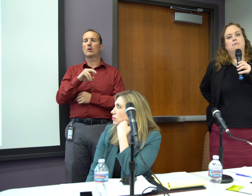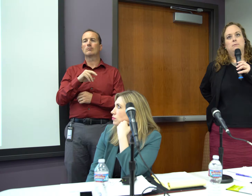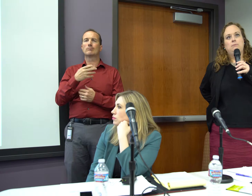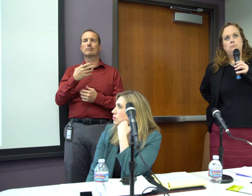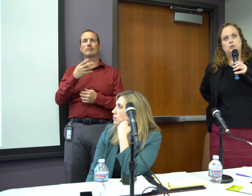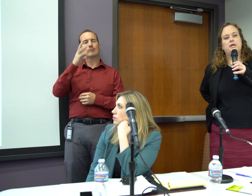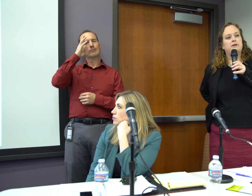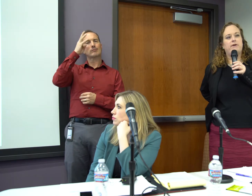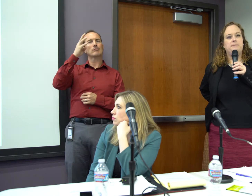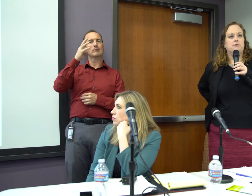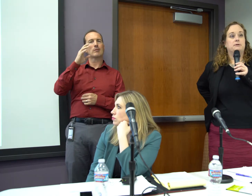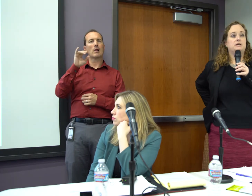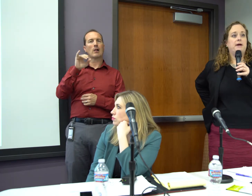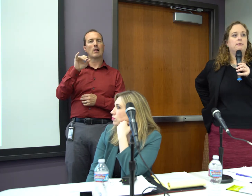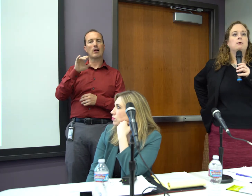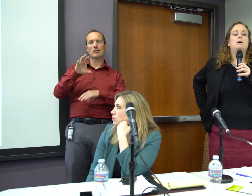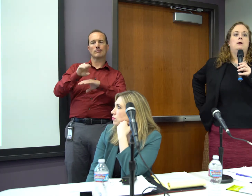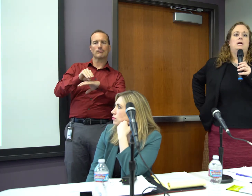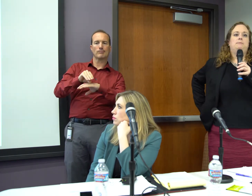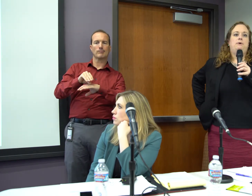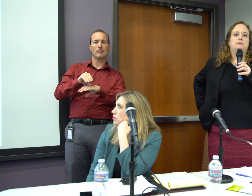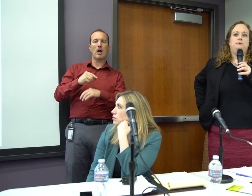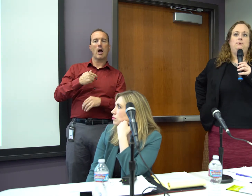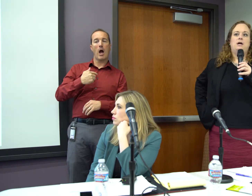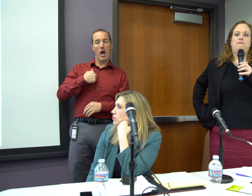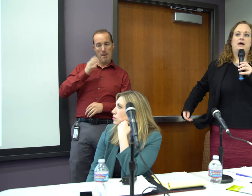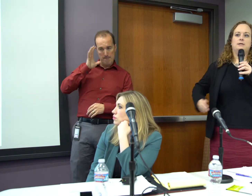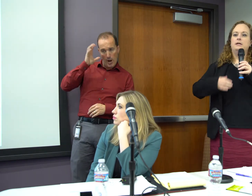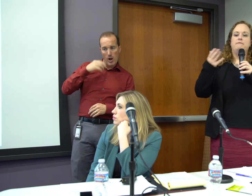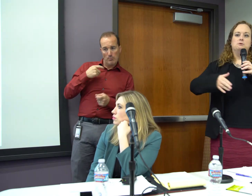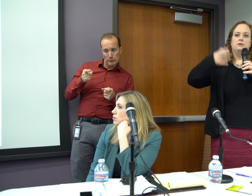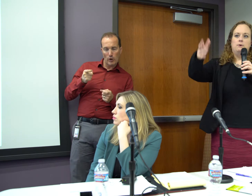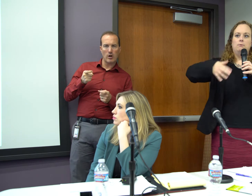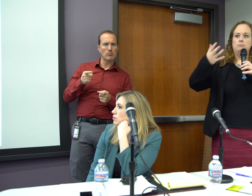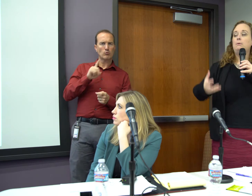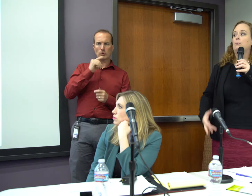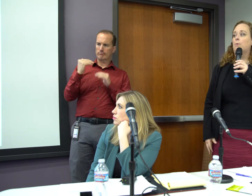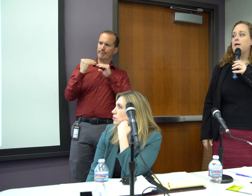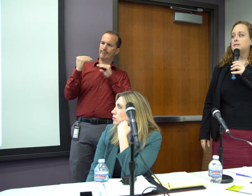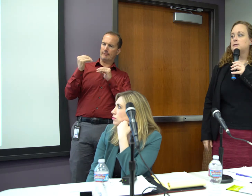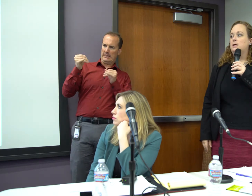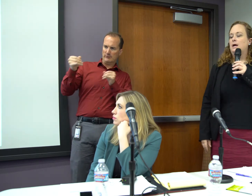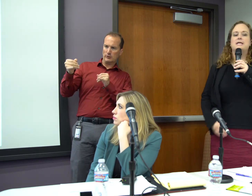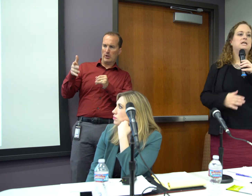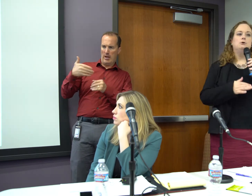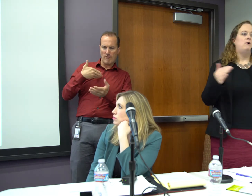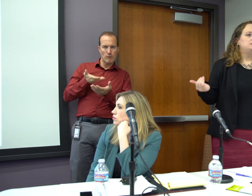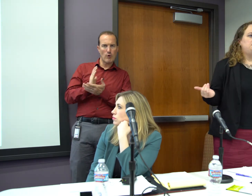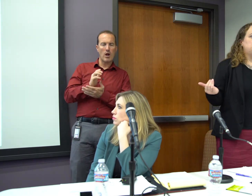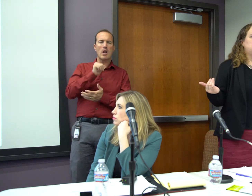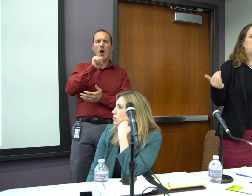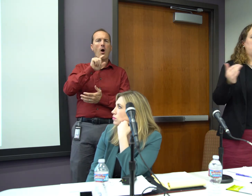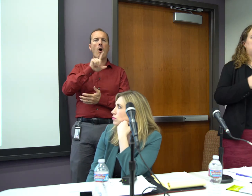of be treated in a very paternalistic manner, as opposed to kind of as an individual with their own rights. And that's not true